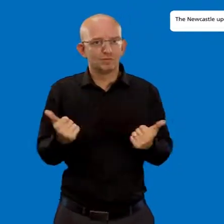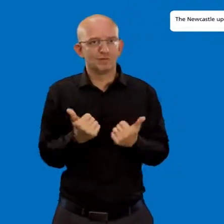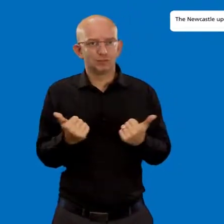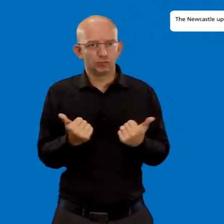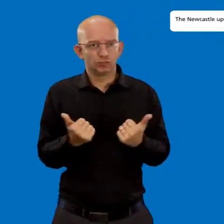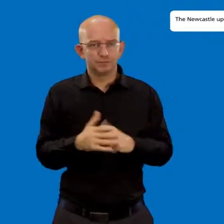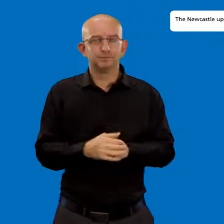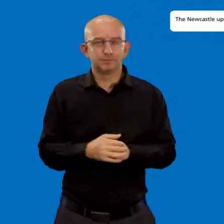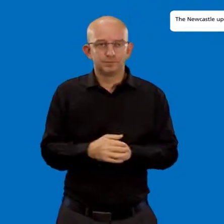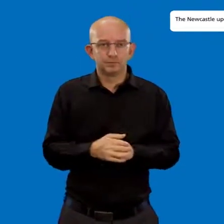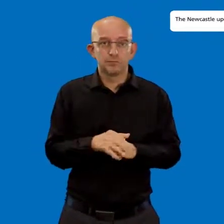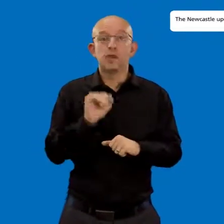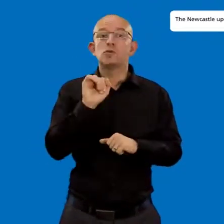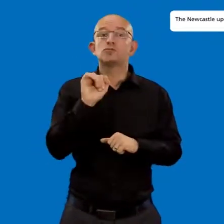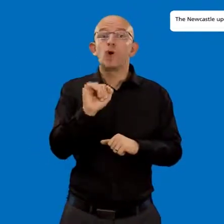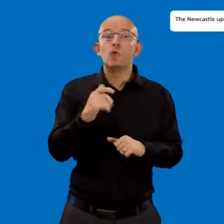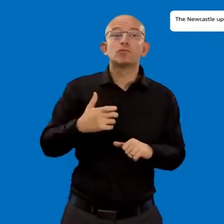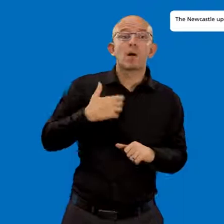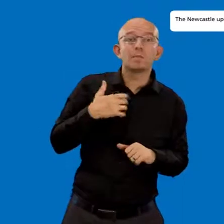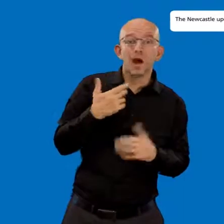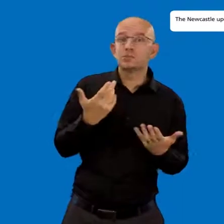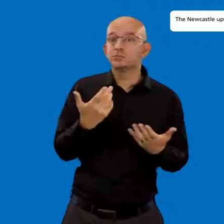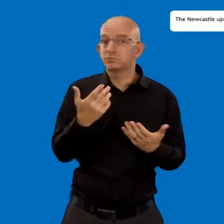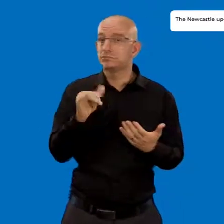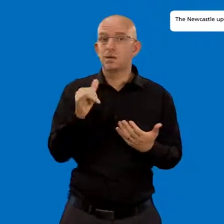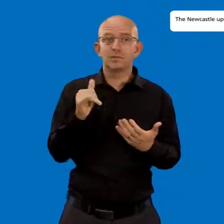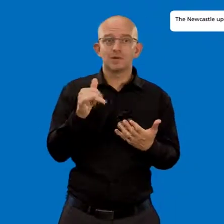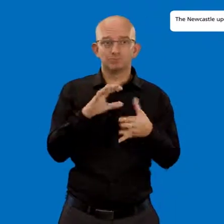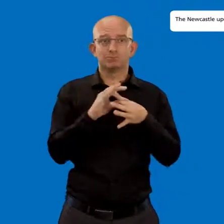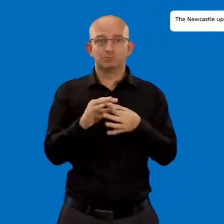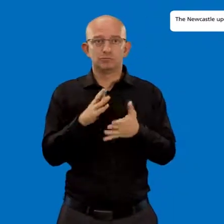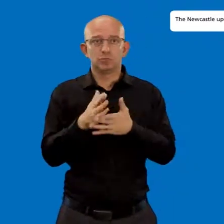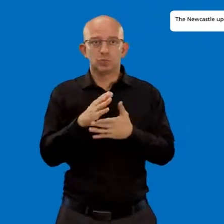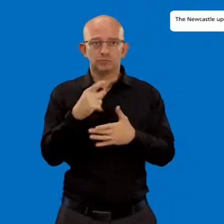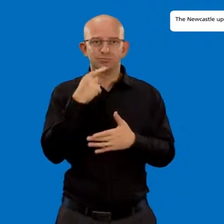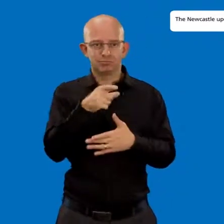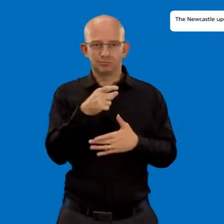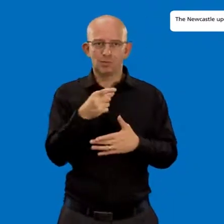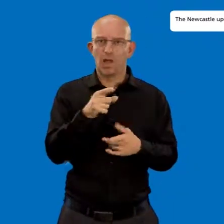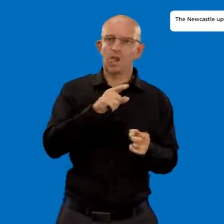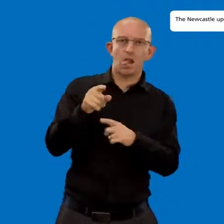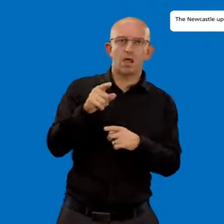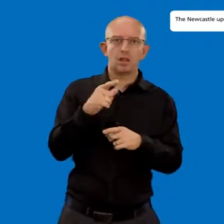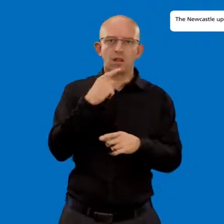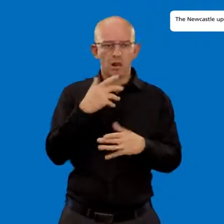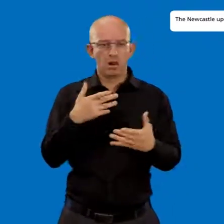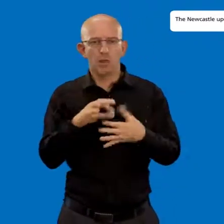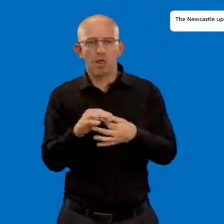been resolved. Your complaint is in respect of an alleged failure to comply with the Freedom of Information